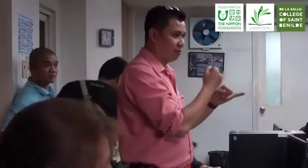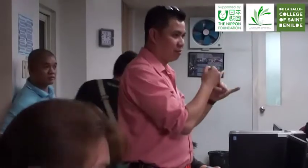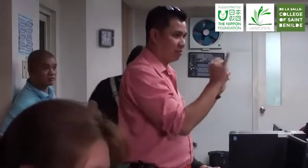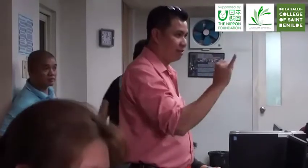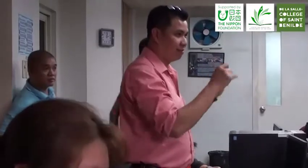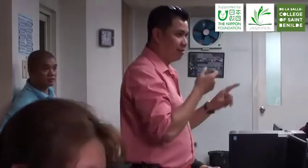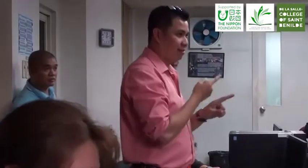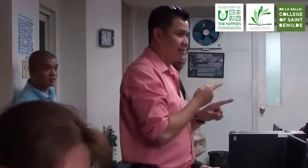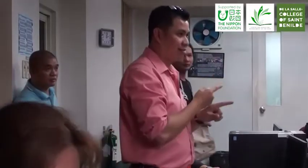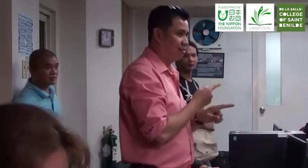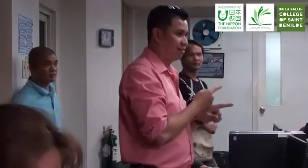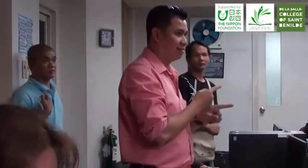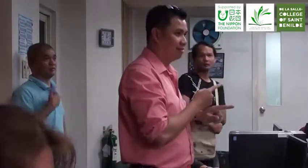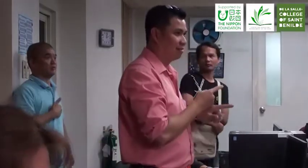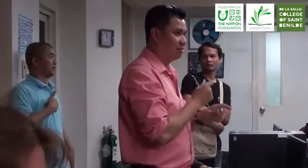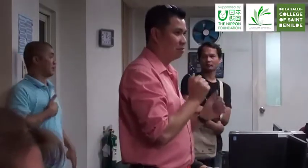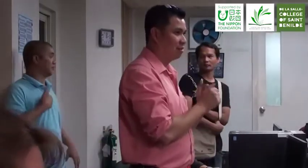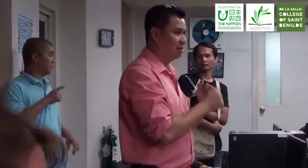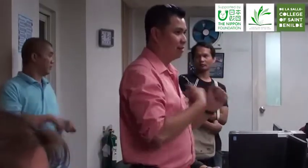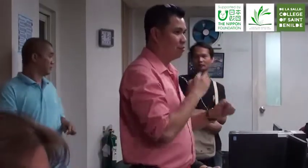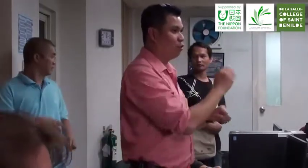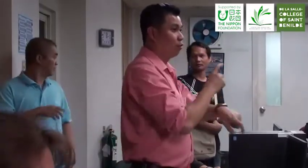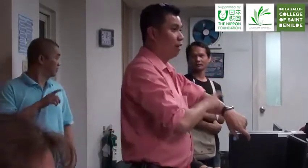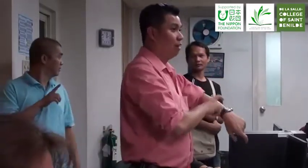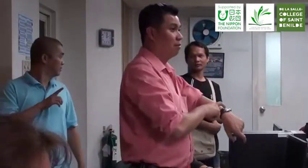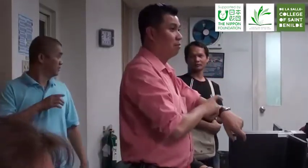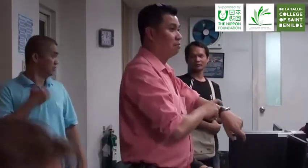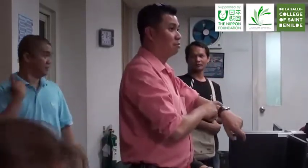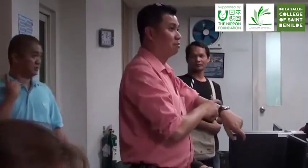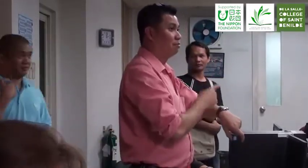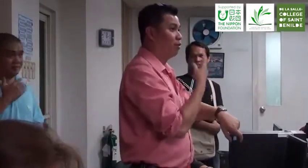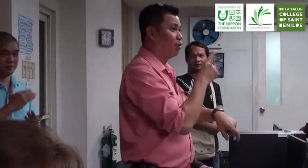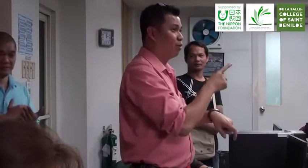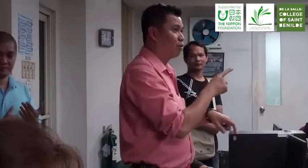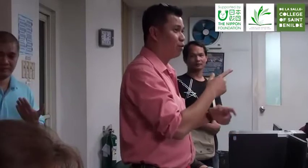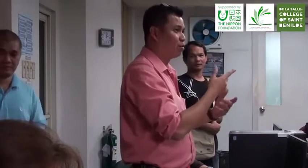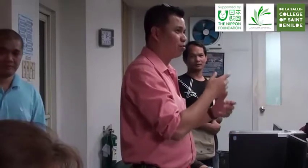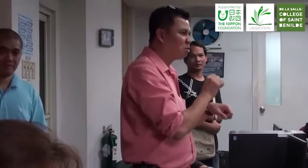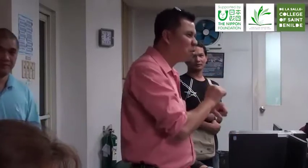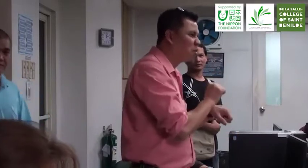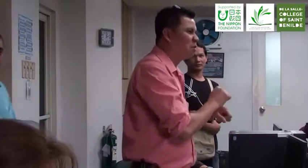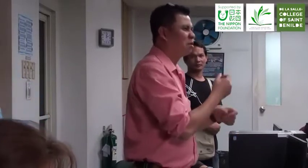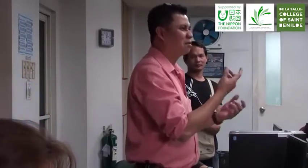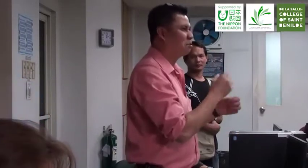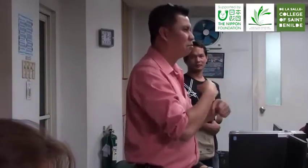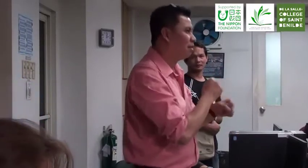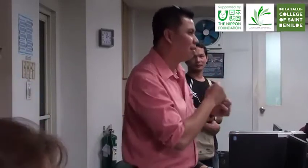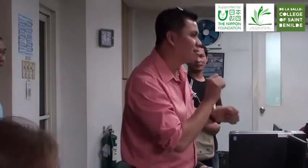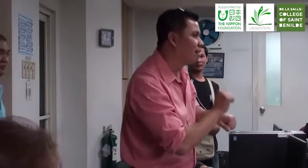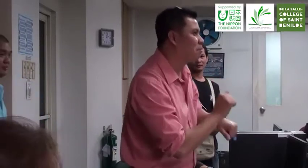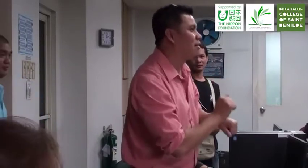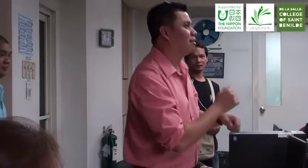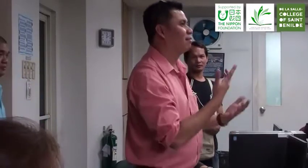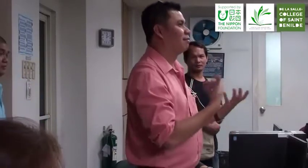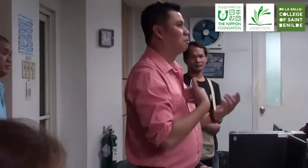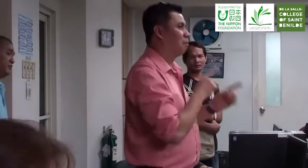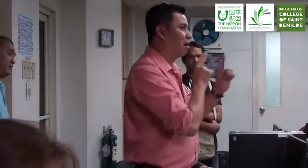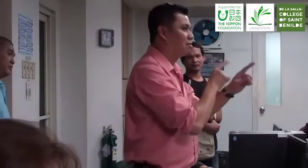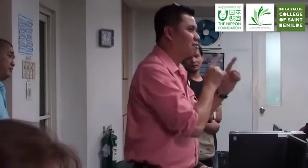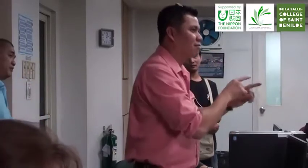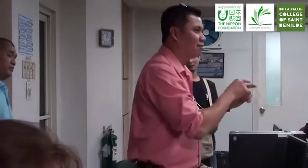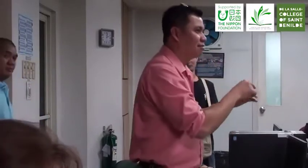course. Did it really help the students become more independent because they have their own time, doing their